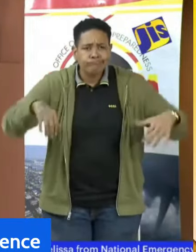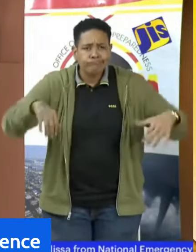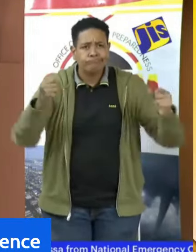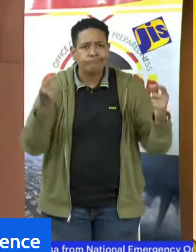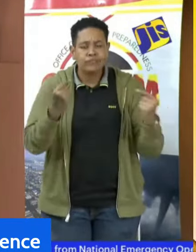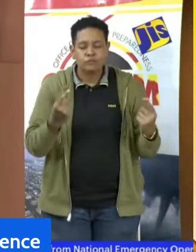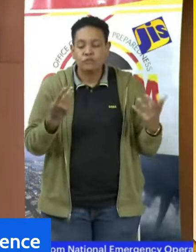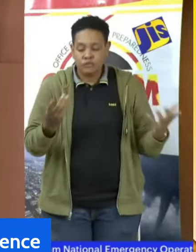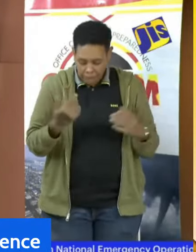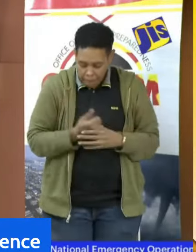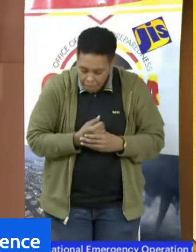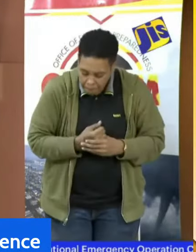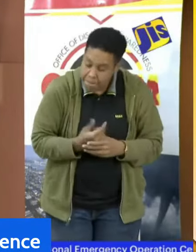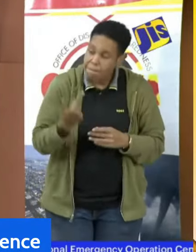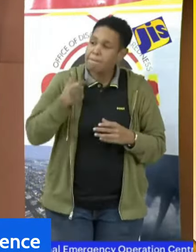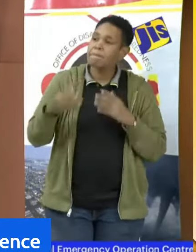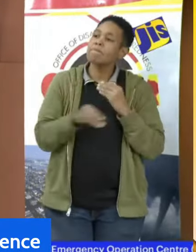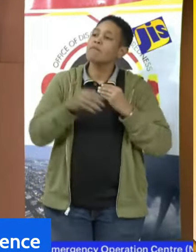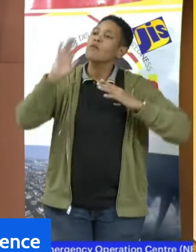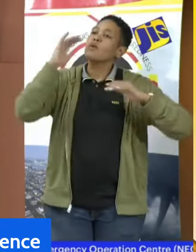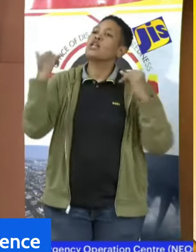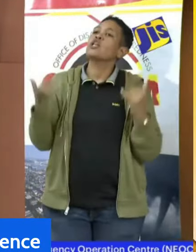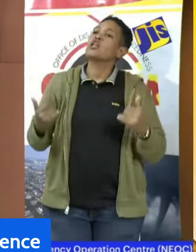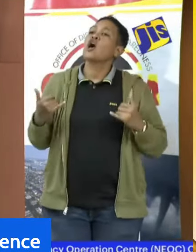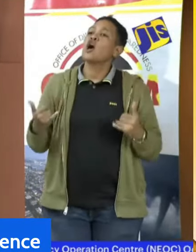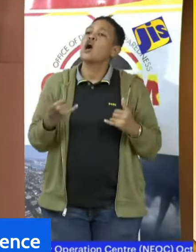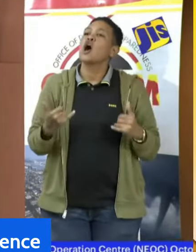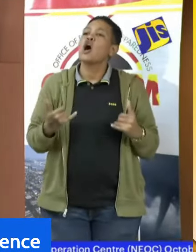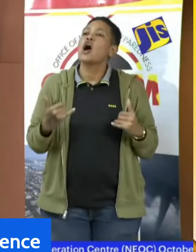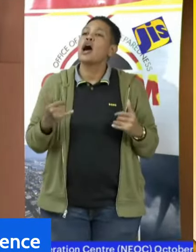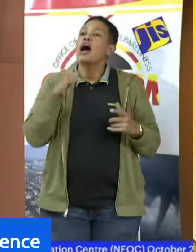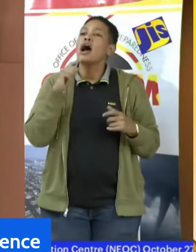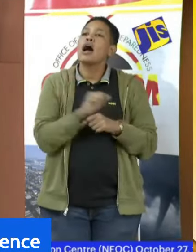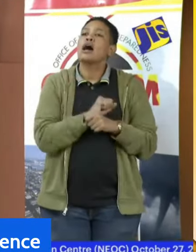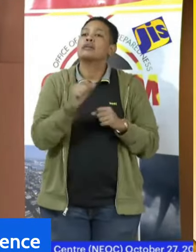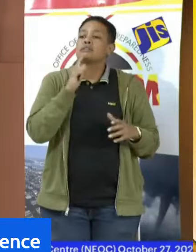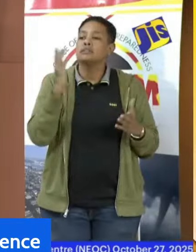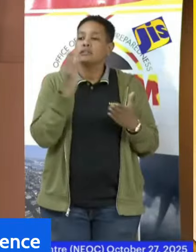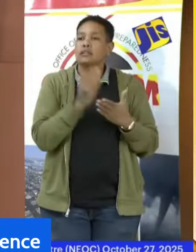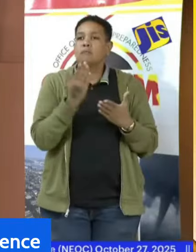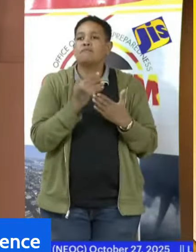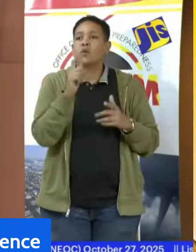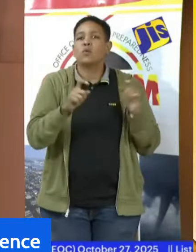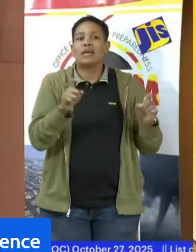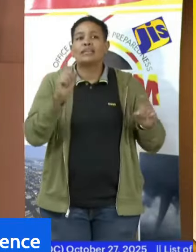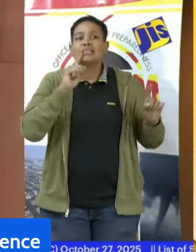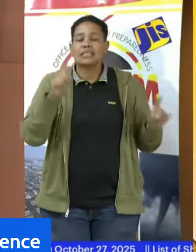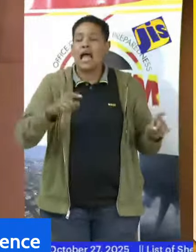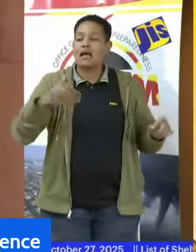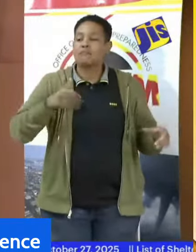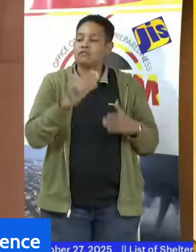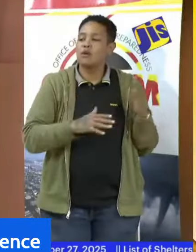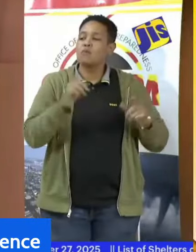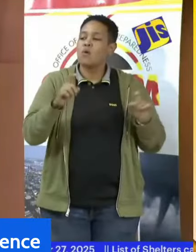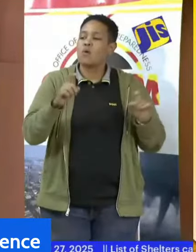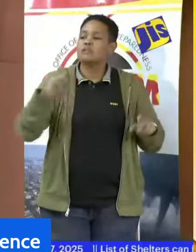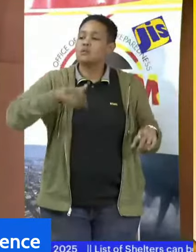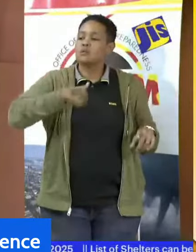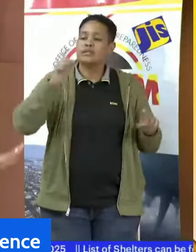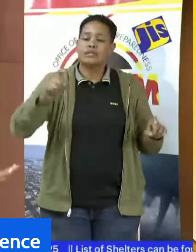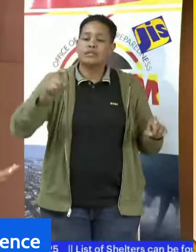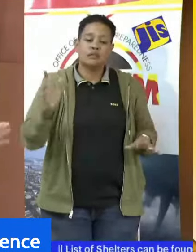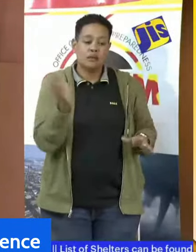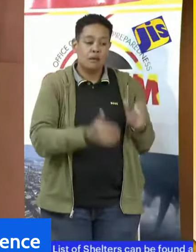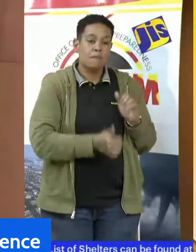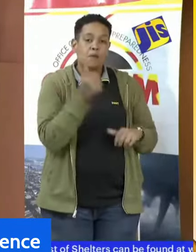doing. I am going to actually stop before the question and answer. I have some questions here that we need to go.